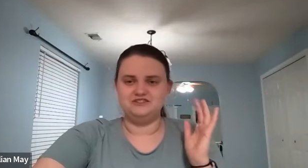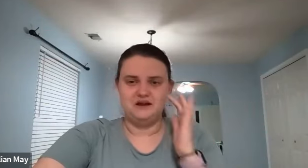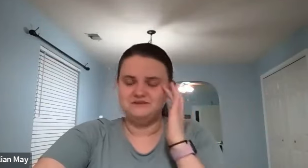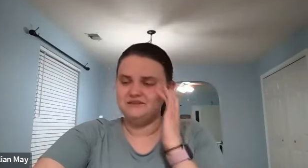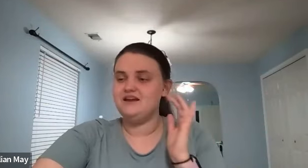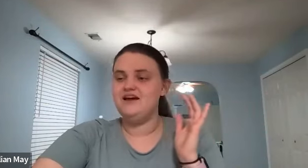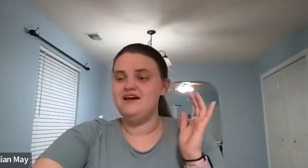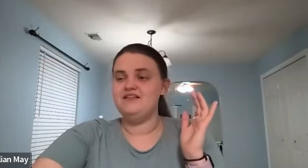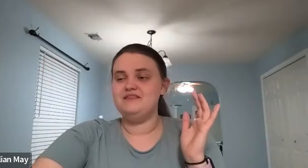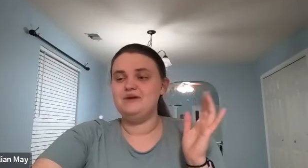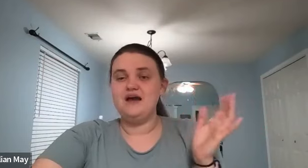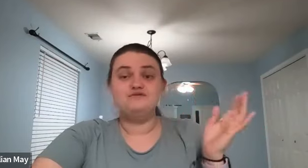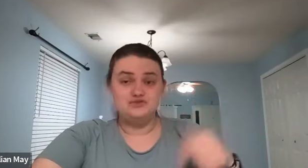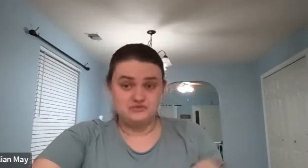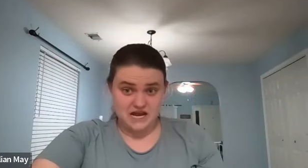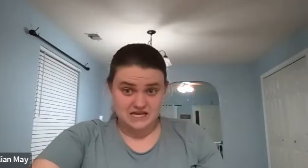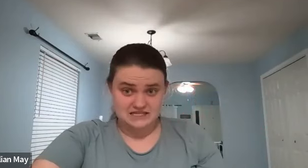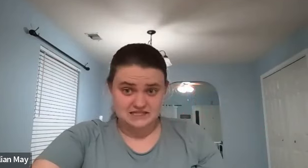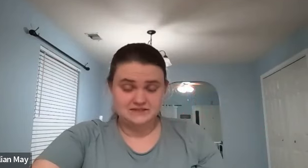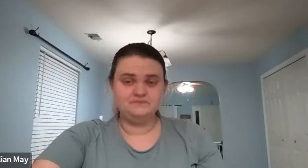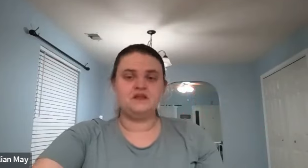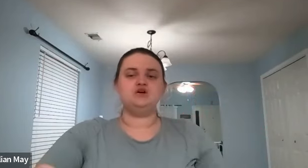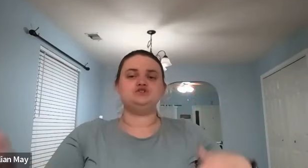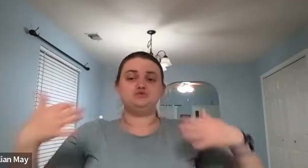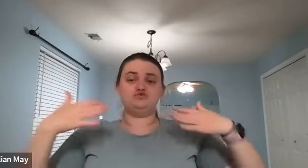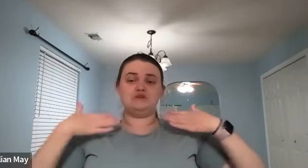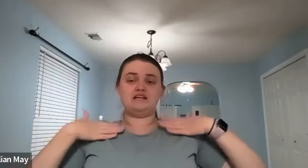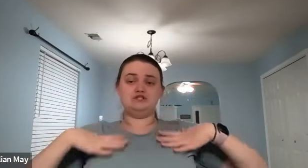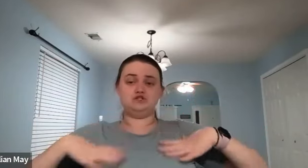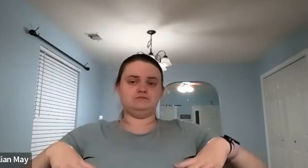describe something. Then we have dress. So dress.